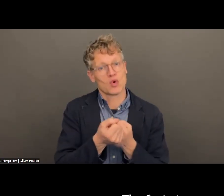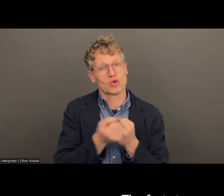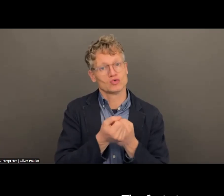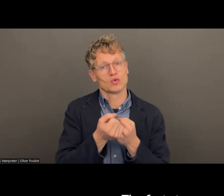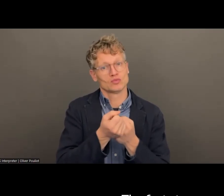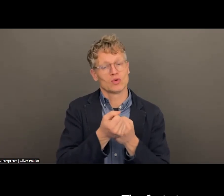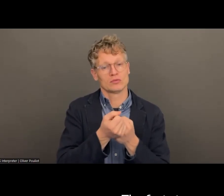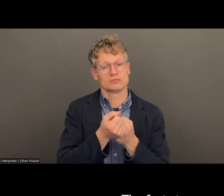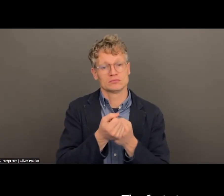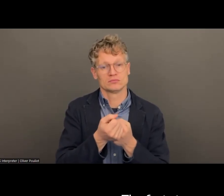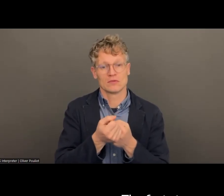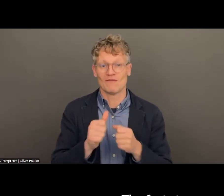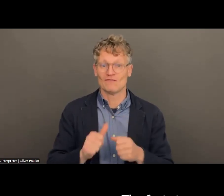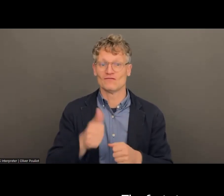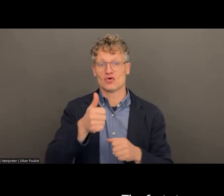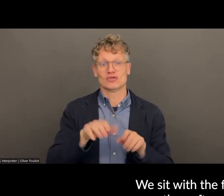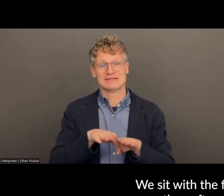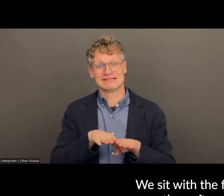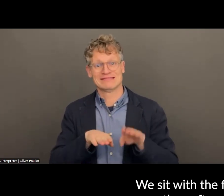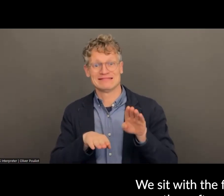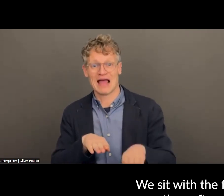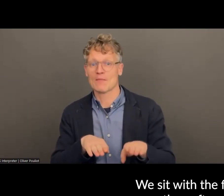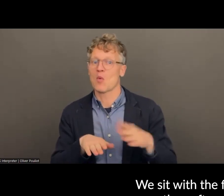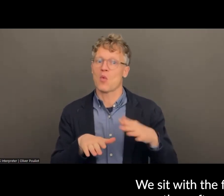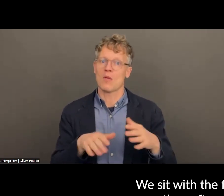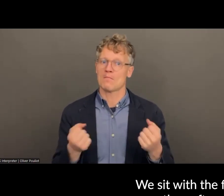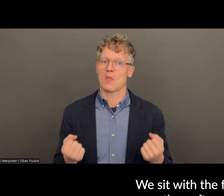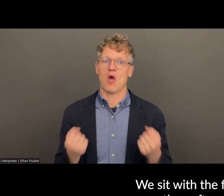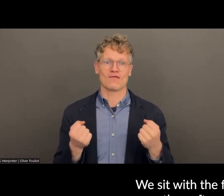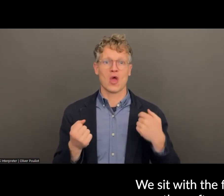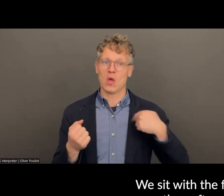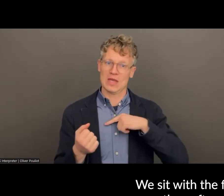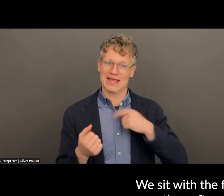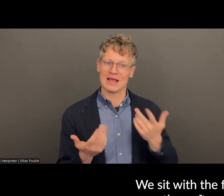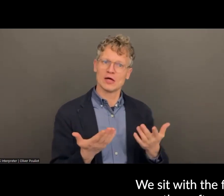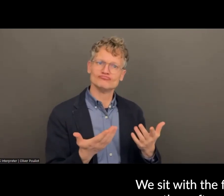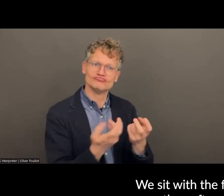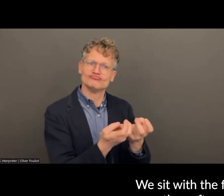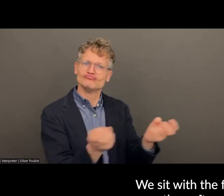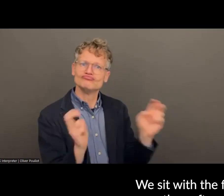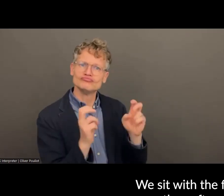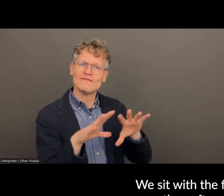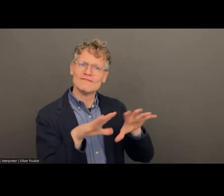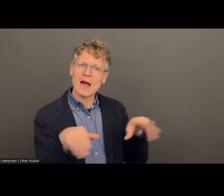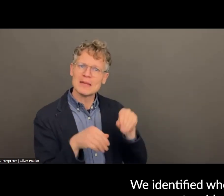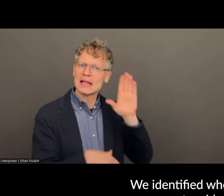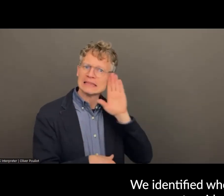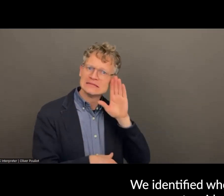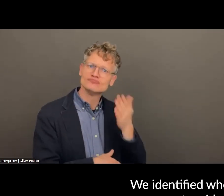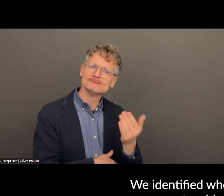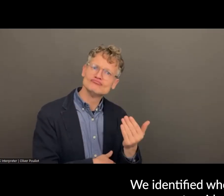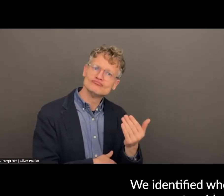step were simply but powerful. We sat with the family, listen them, then often conversation,